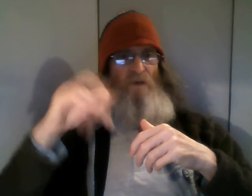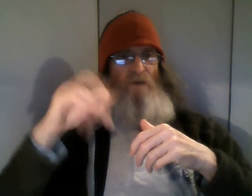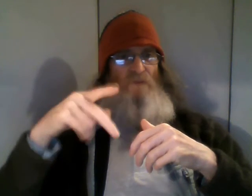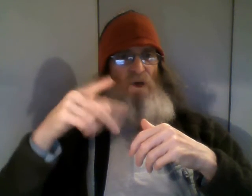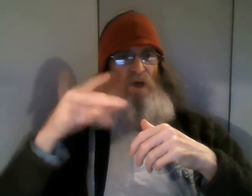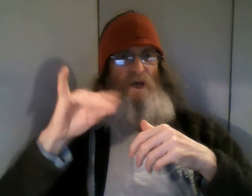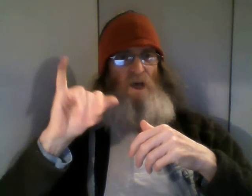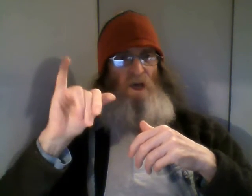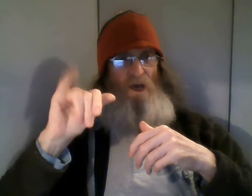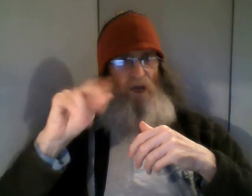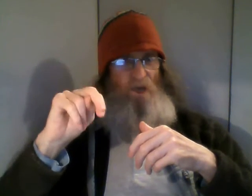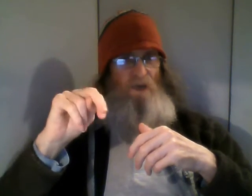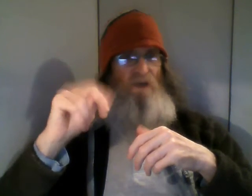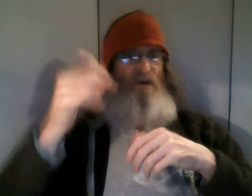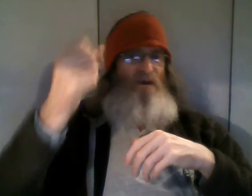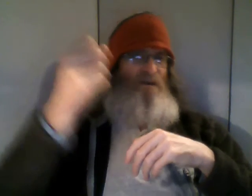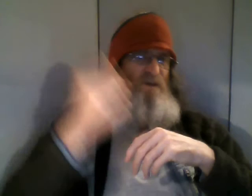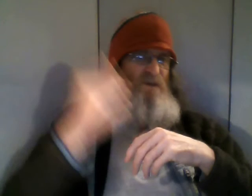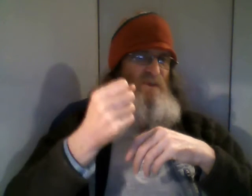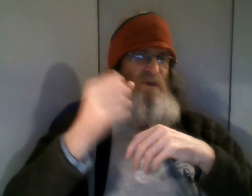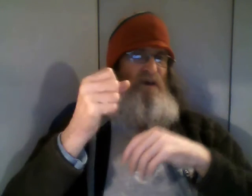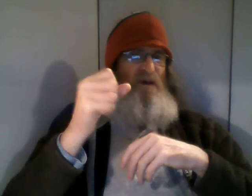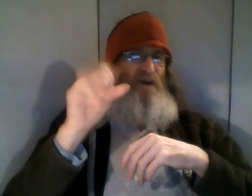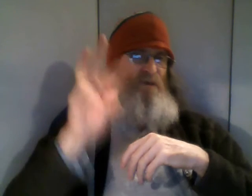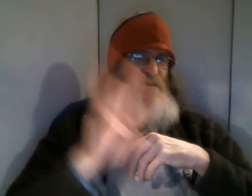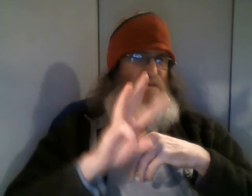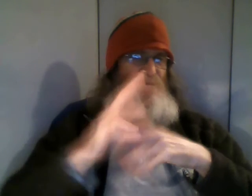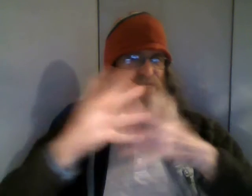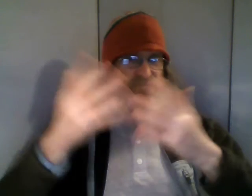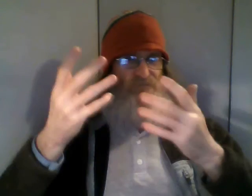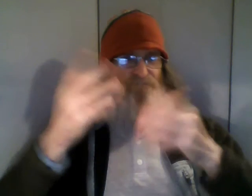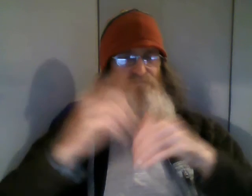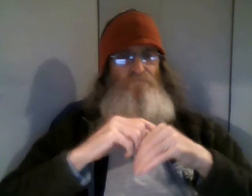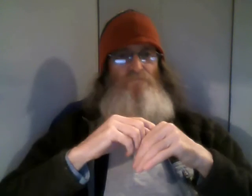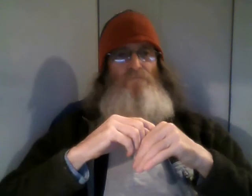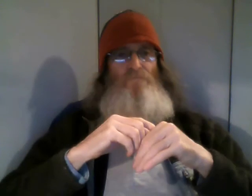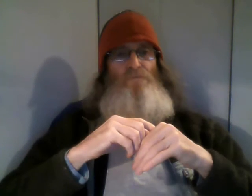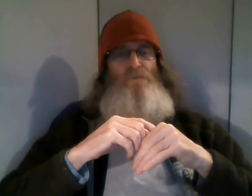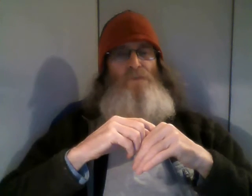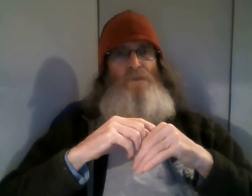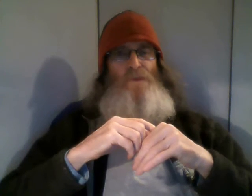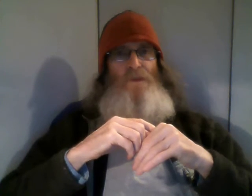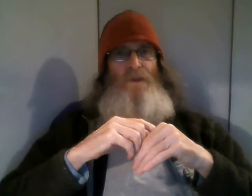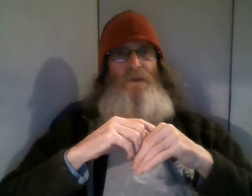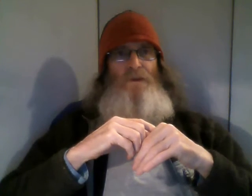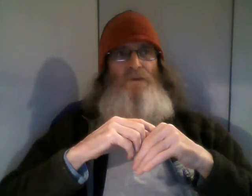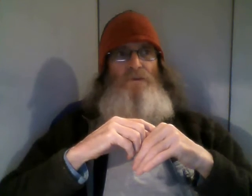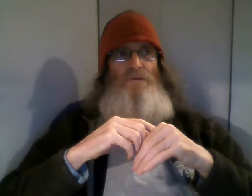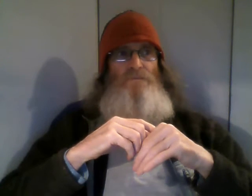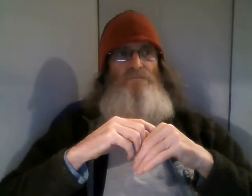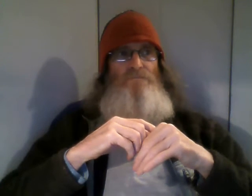Dr. Fraser Haley. Eight, Sergio. One time. Pleasure, Mr. Monte. Big fan.